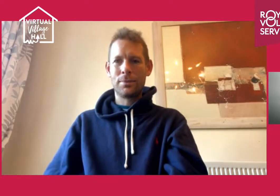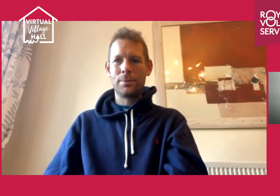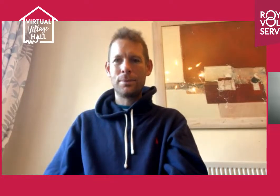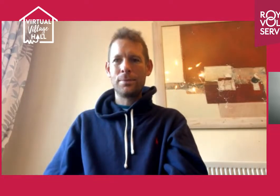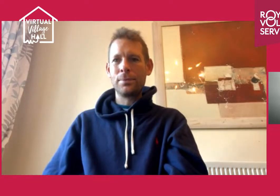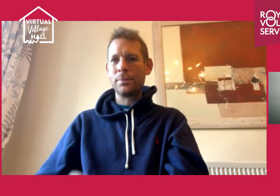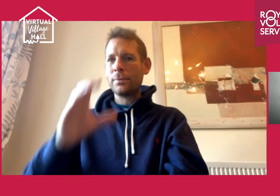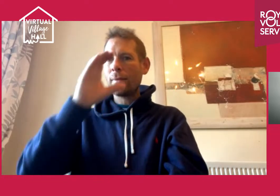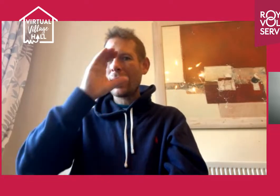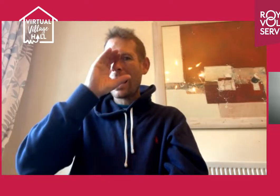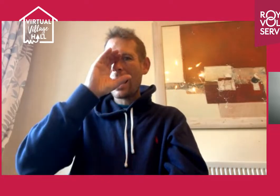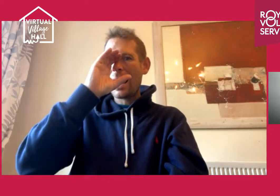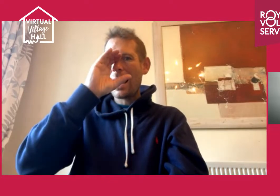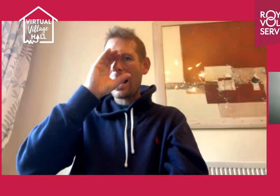Elephants.